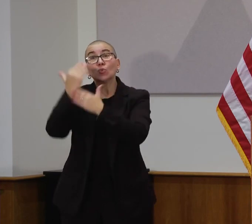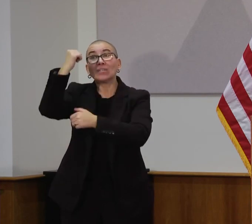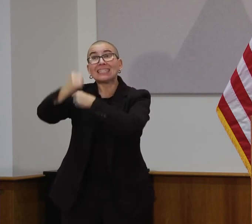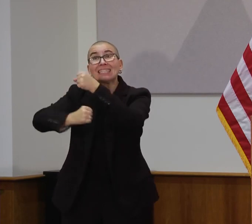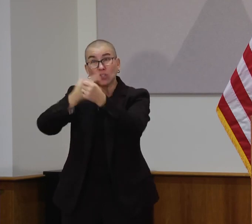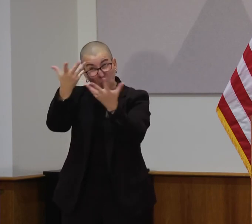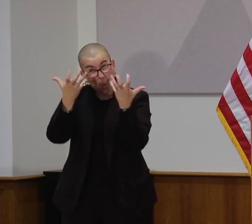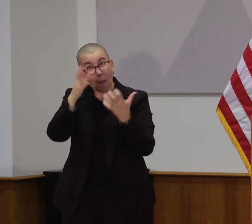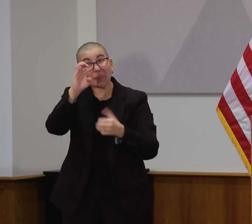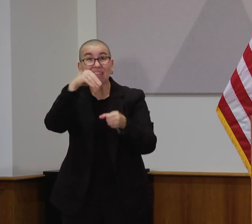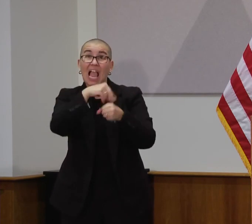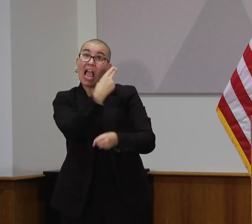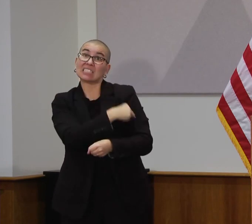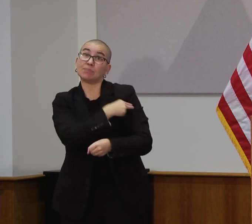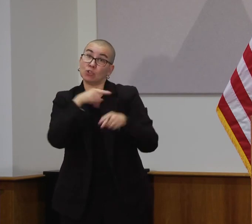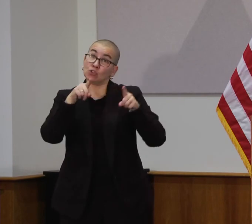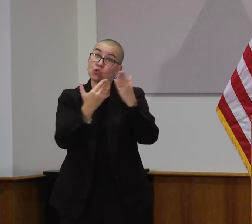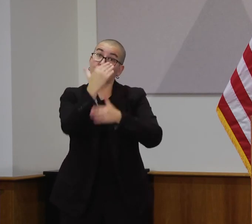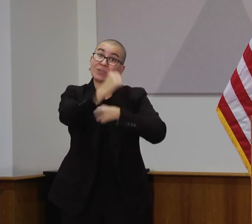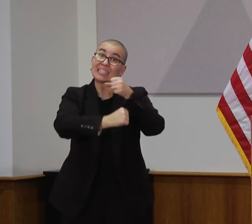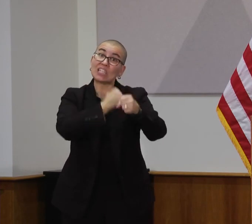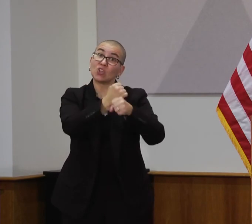Thank you. Michelle.